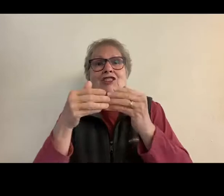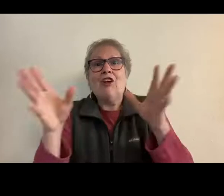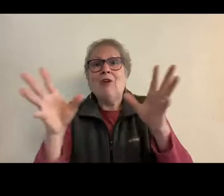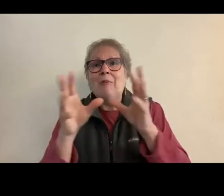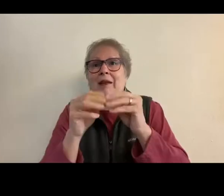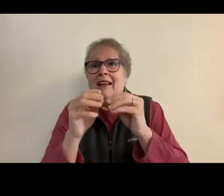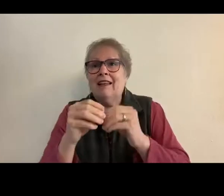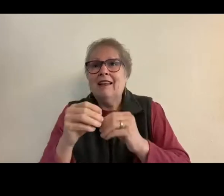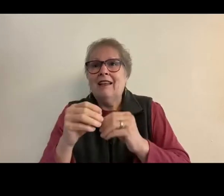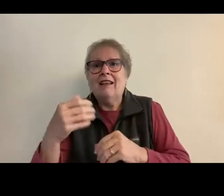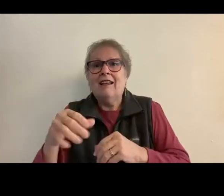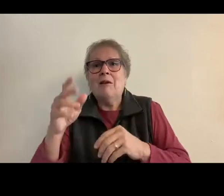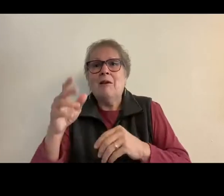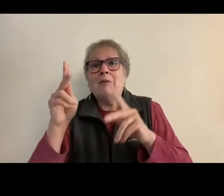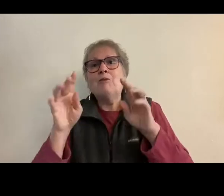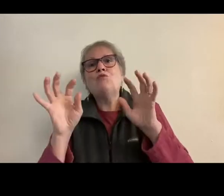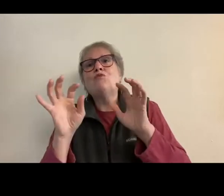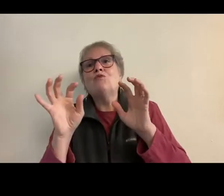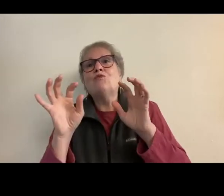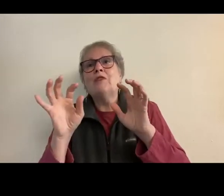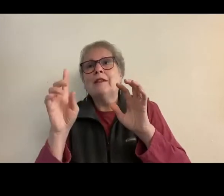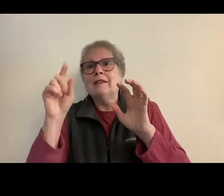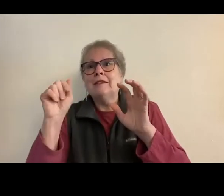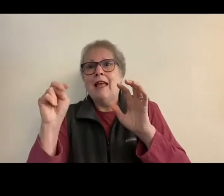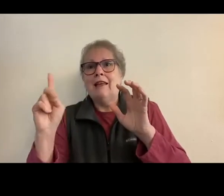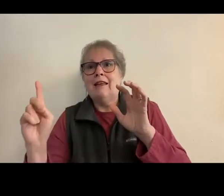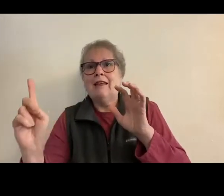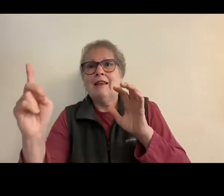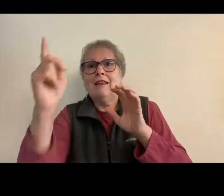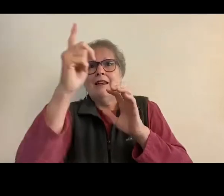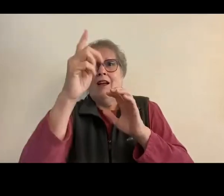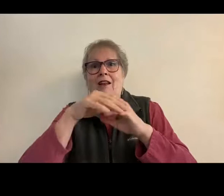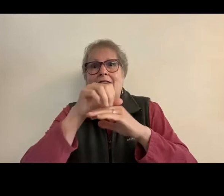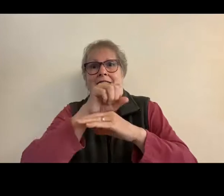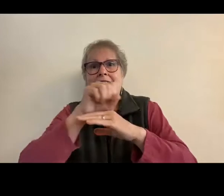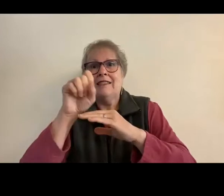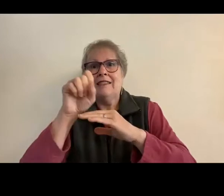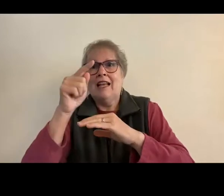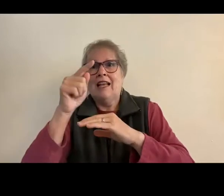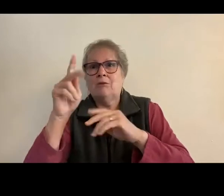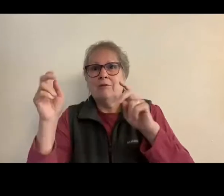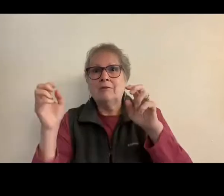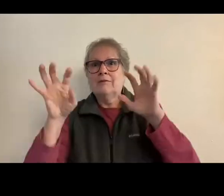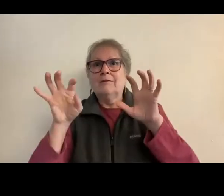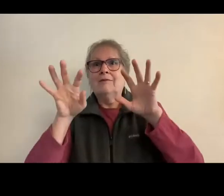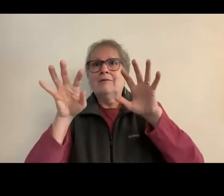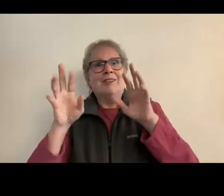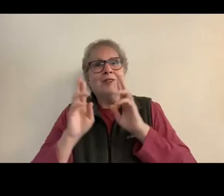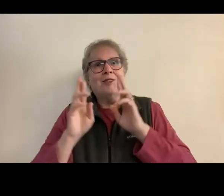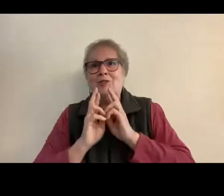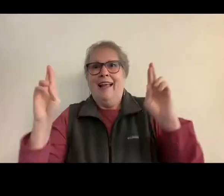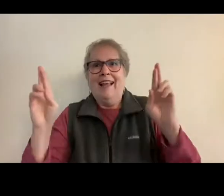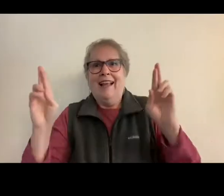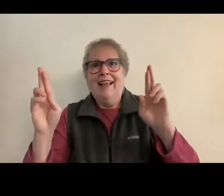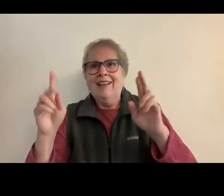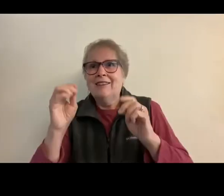during the meetings, and he would be sharing, and people would just watch, and Dan would get up on the stage and people would